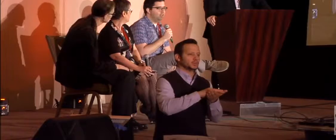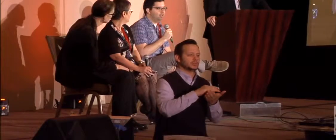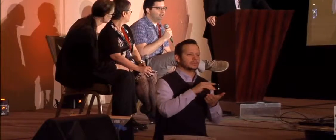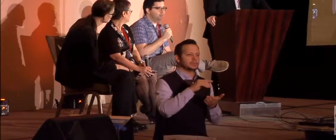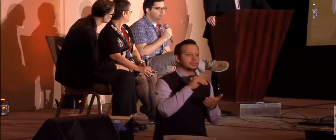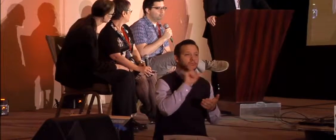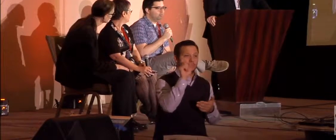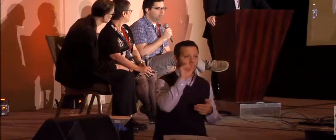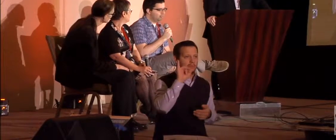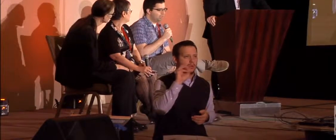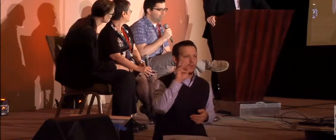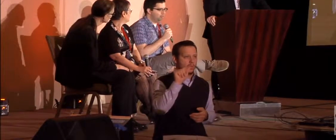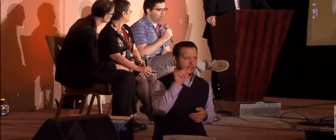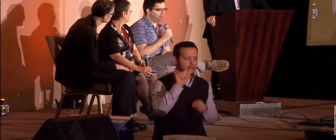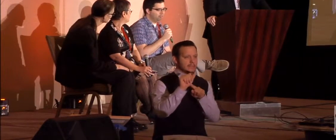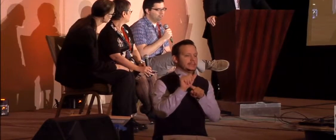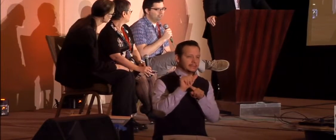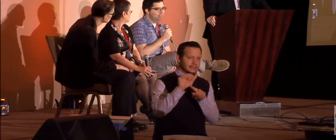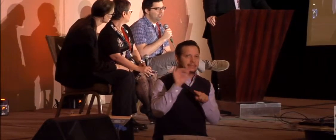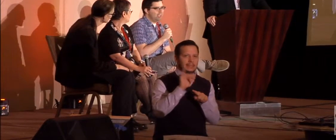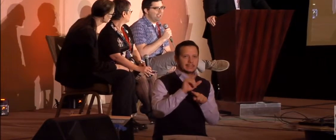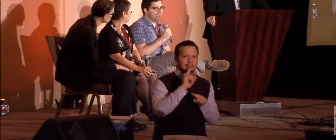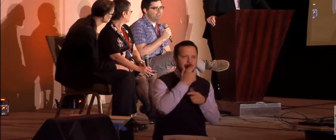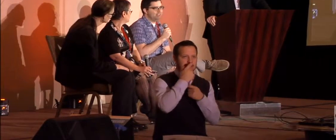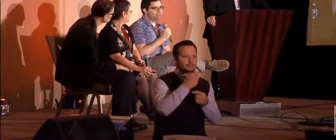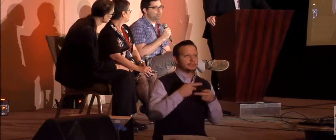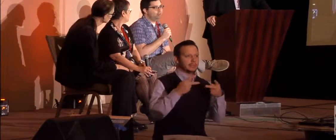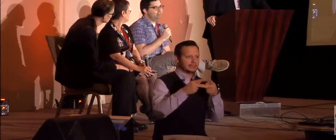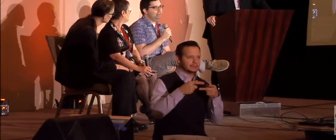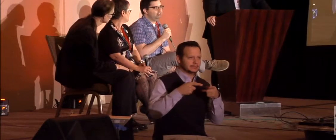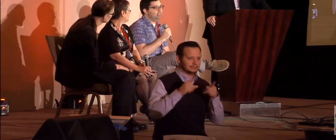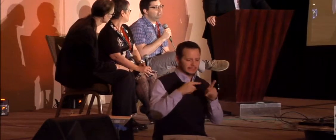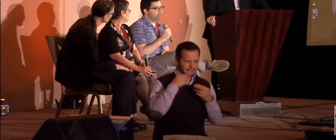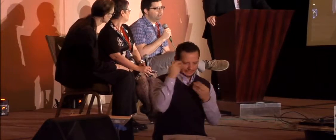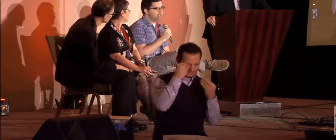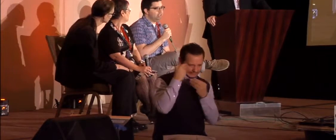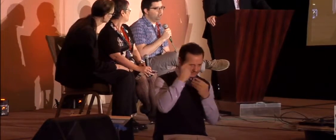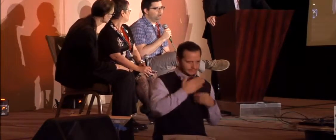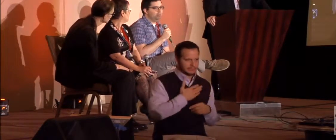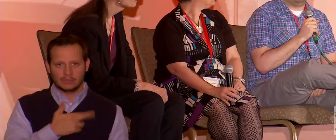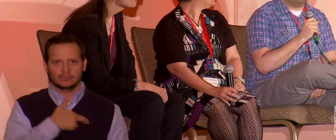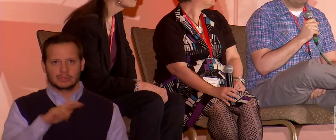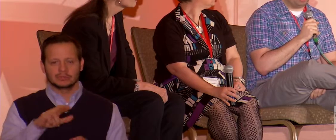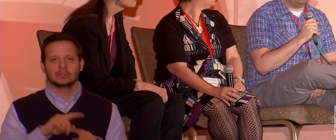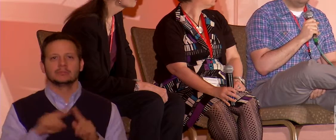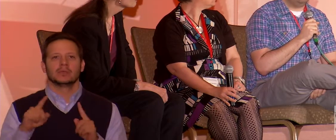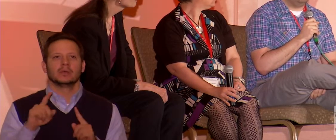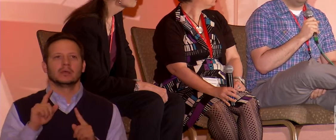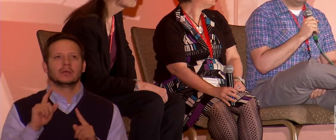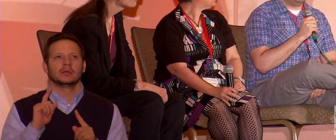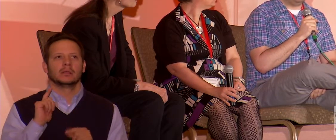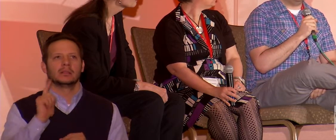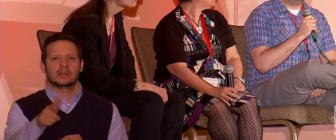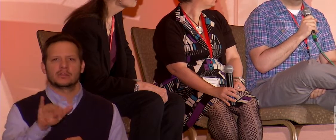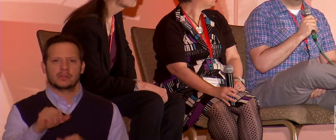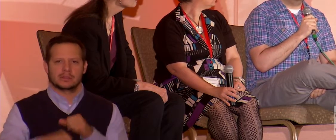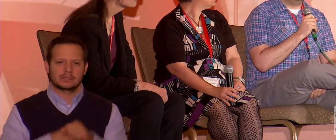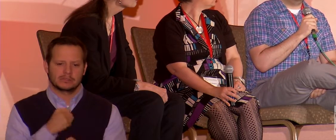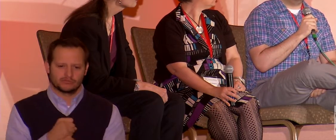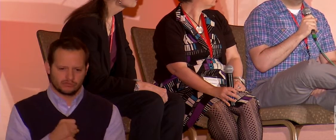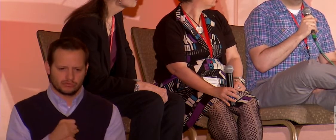be reconciling with your religion. And it wasn't actually until later that year when Prop 8 passed.